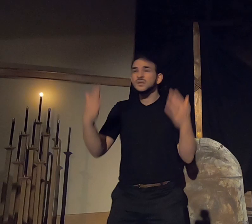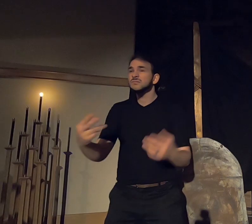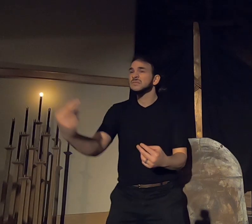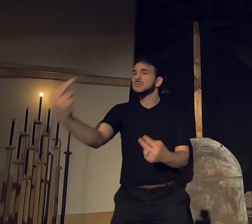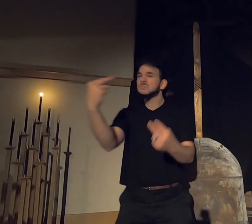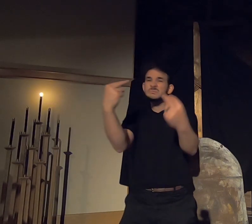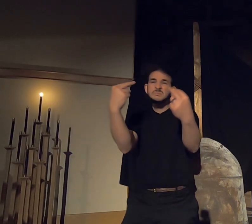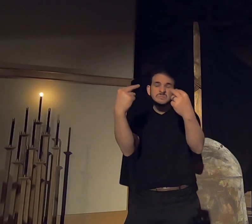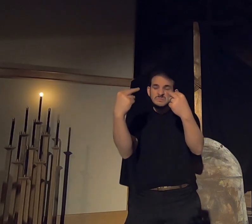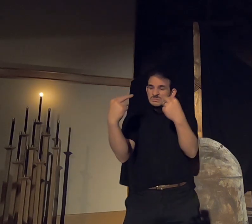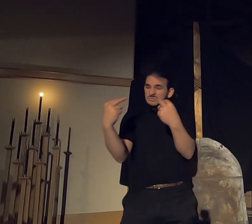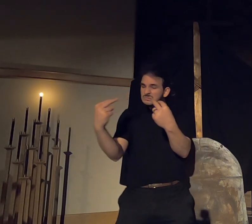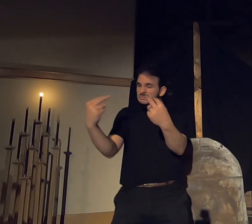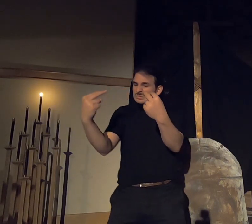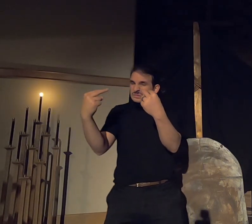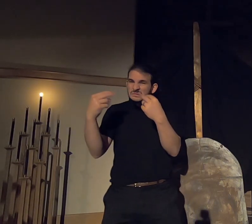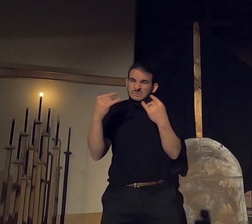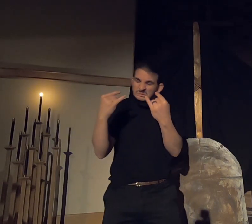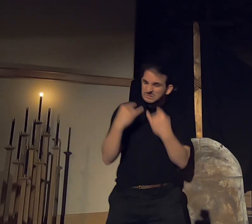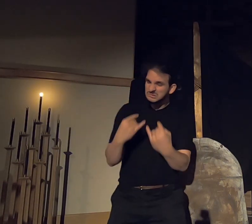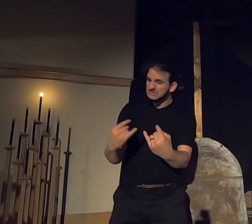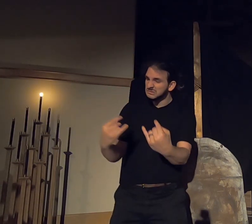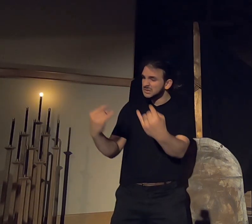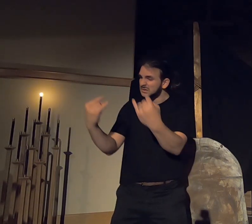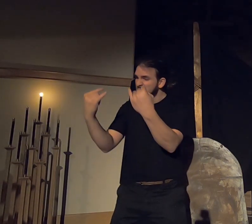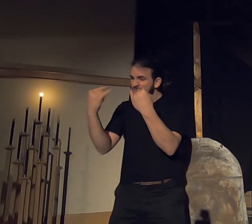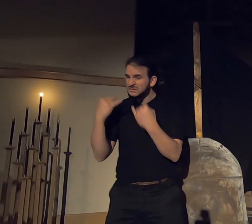and my enemies just stare and sneer at me.